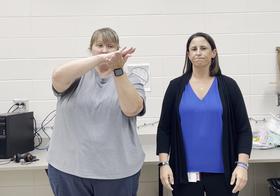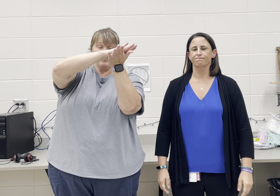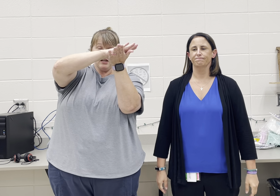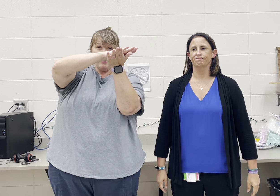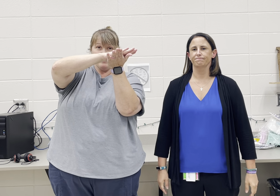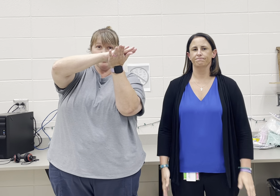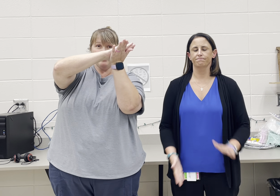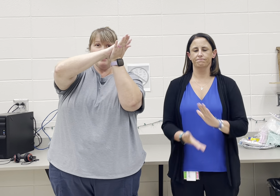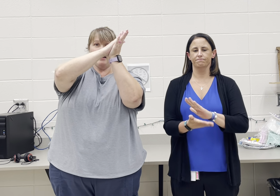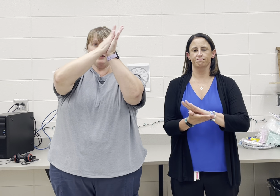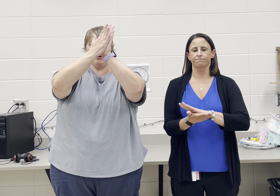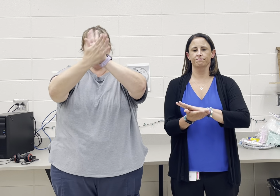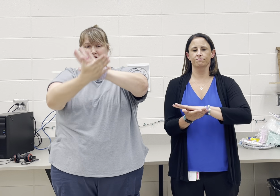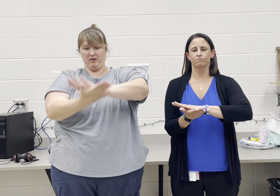will touch and turn them over.